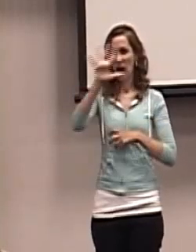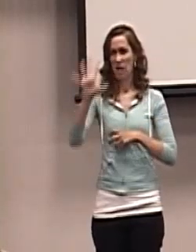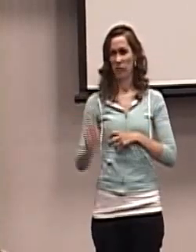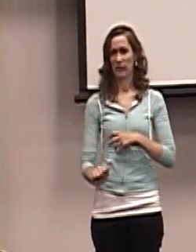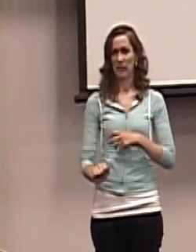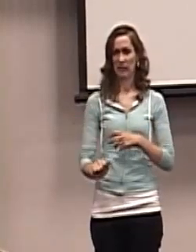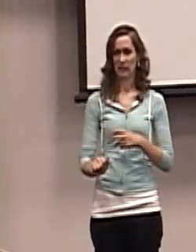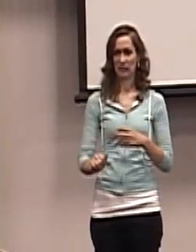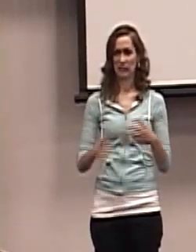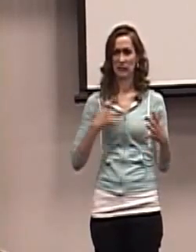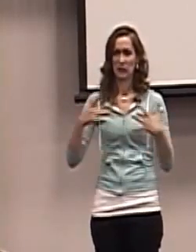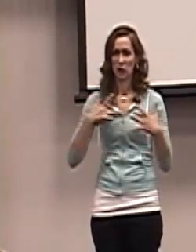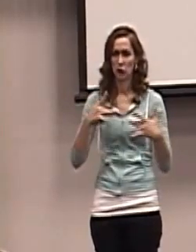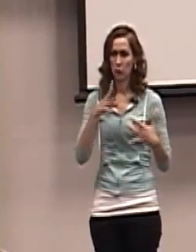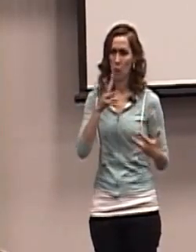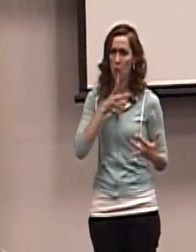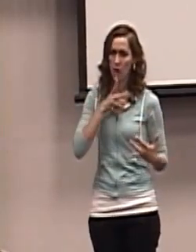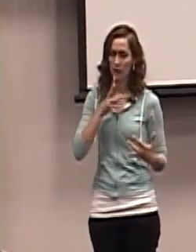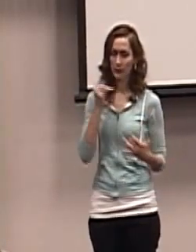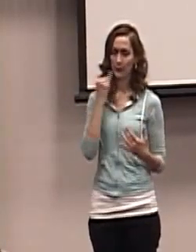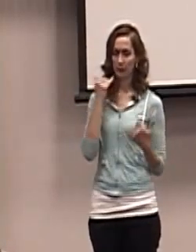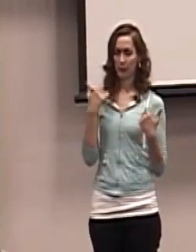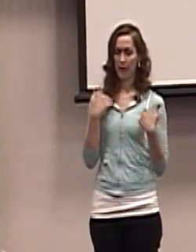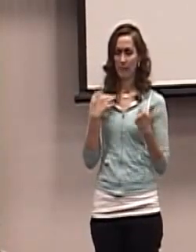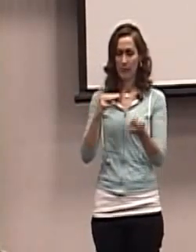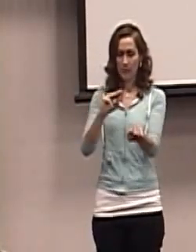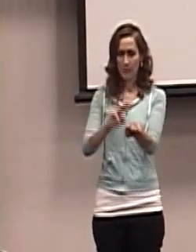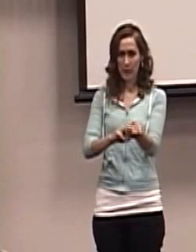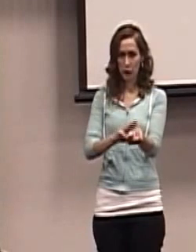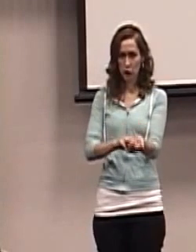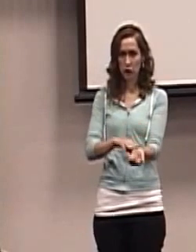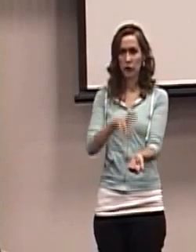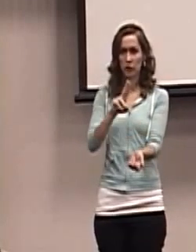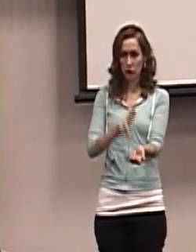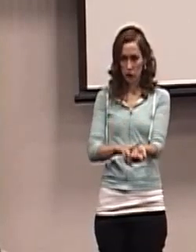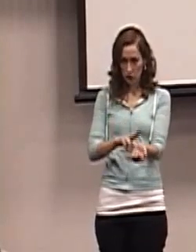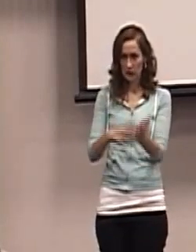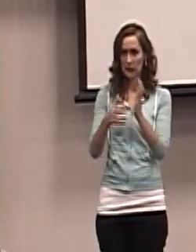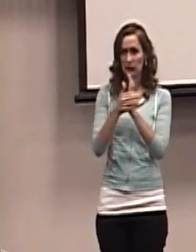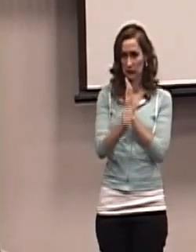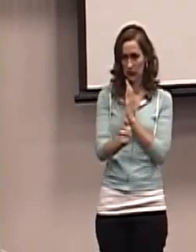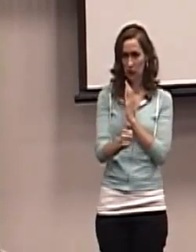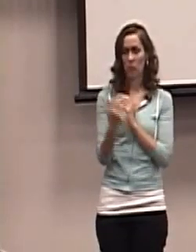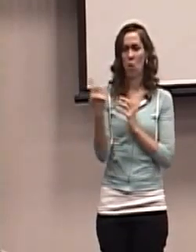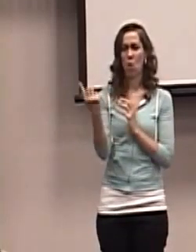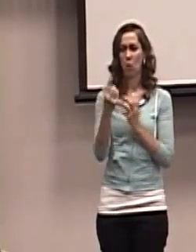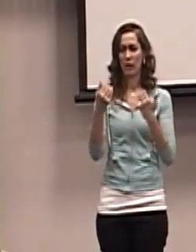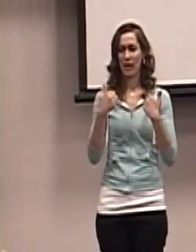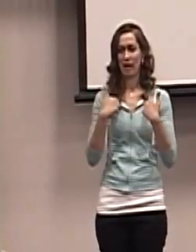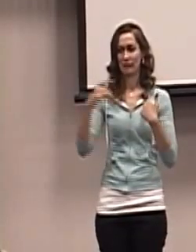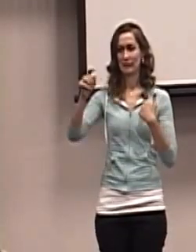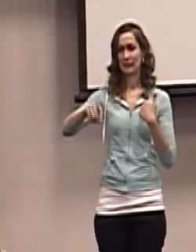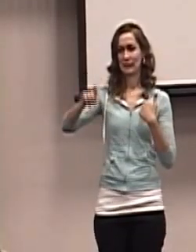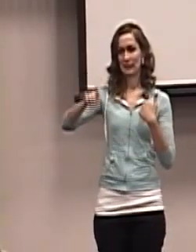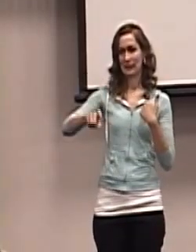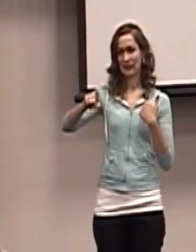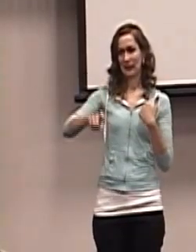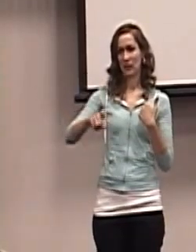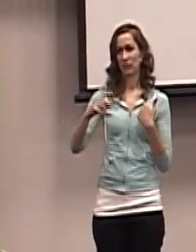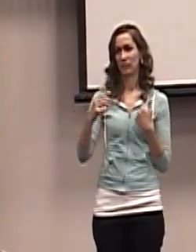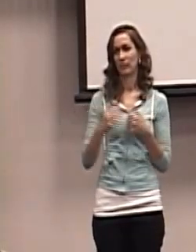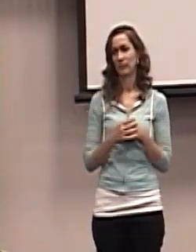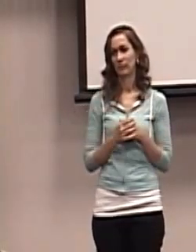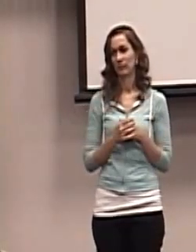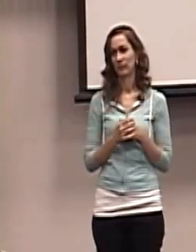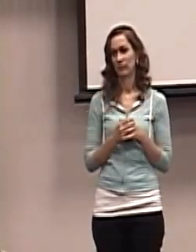water. Those who have medical nursing skills, there's always an avenue. There's always openings in